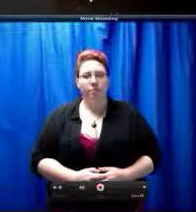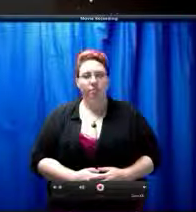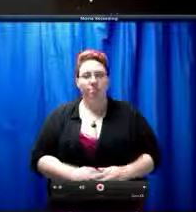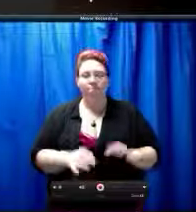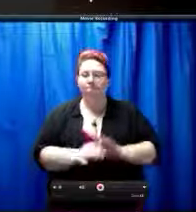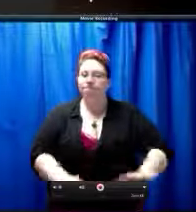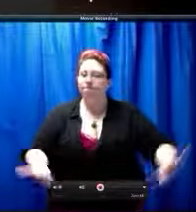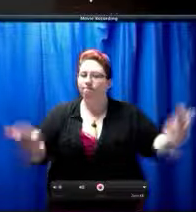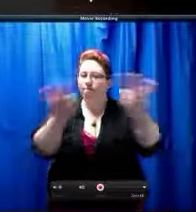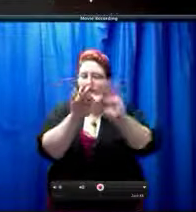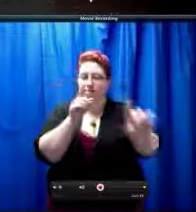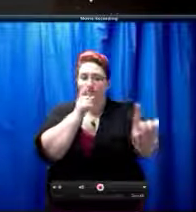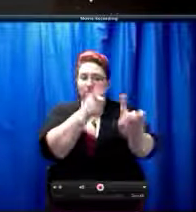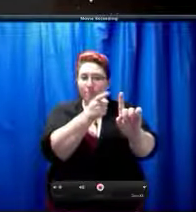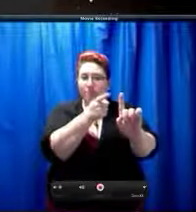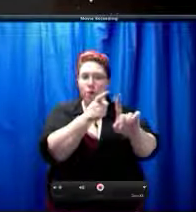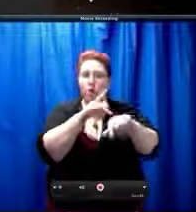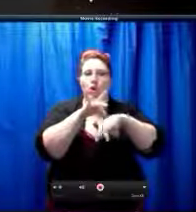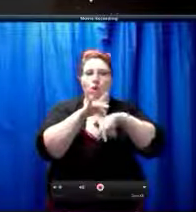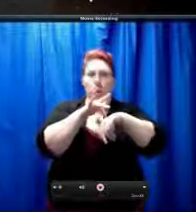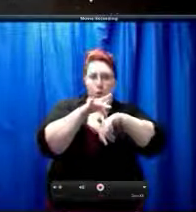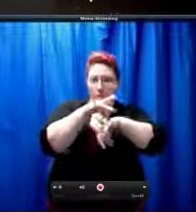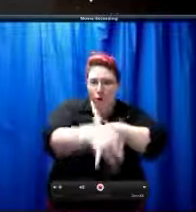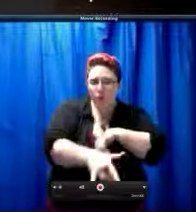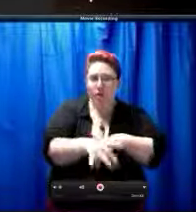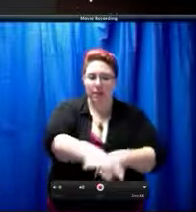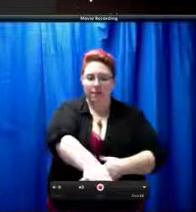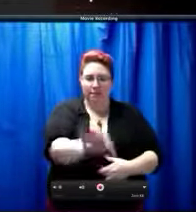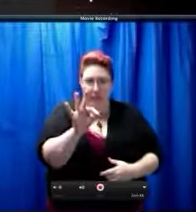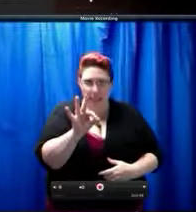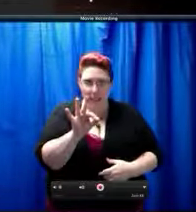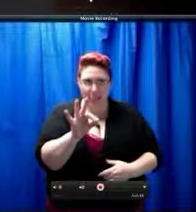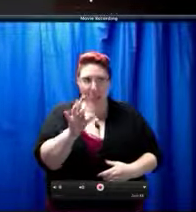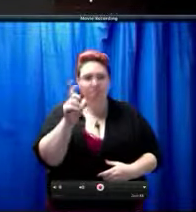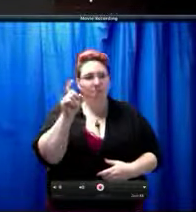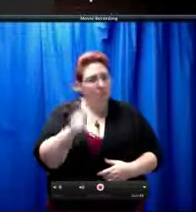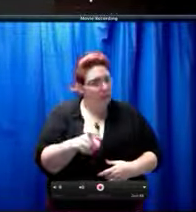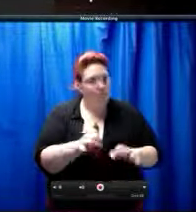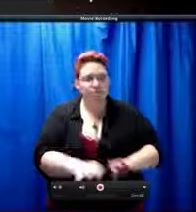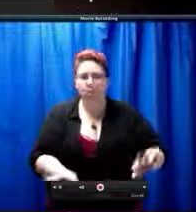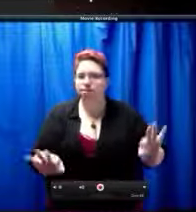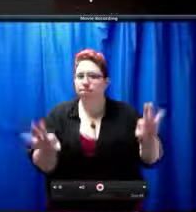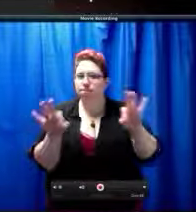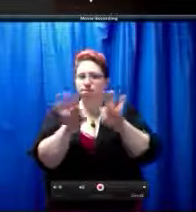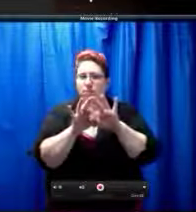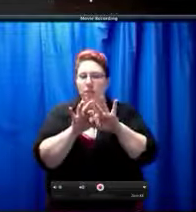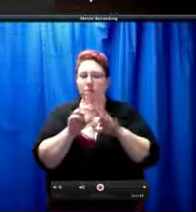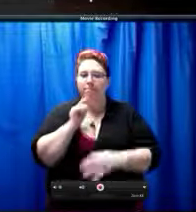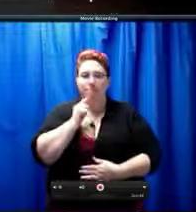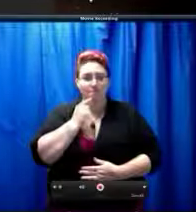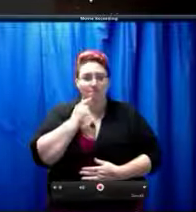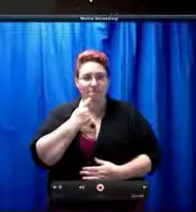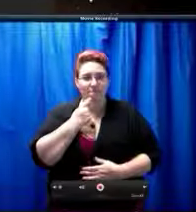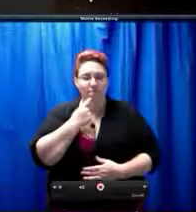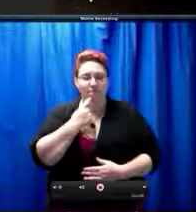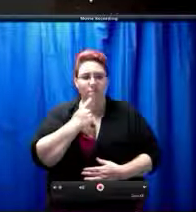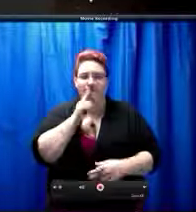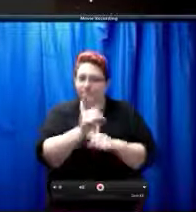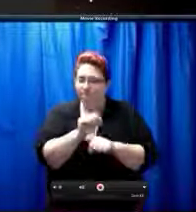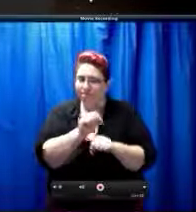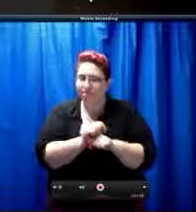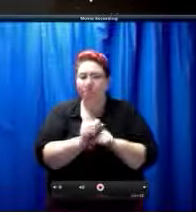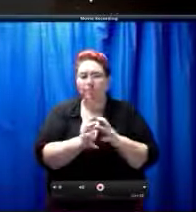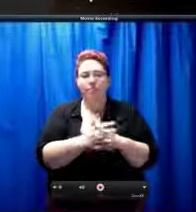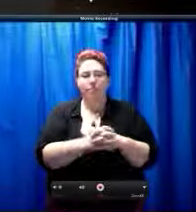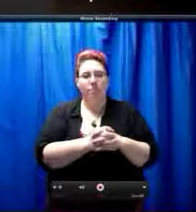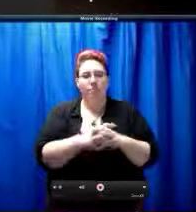early detection is important. If you remember that slide that we showed with the different stages, stage 1, stage 0 all the way to 4, we want to be